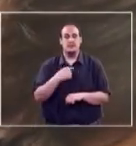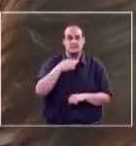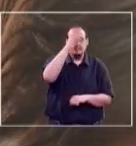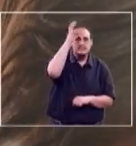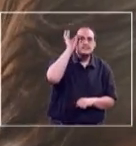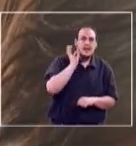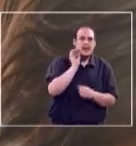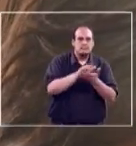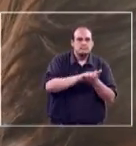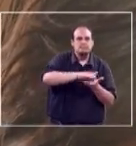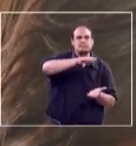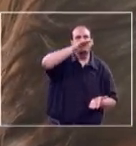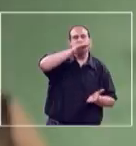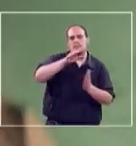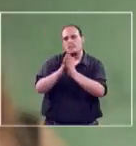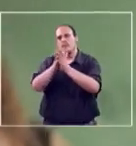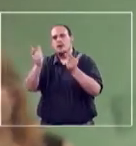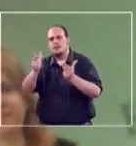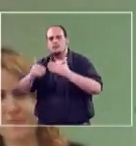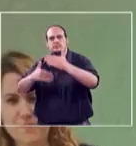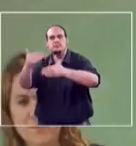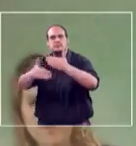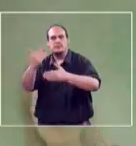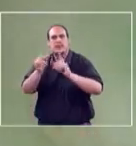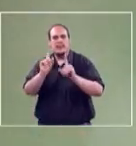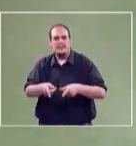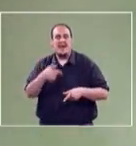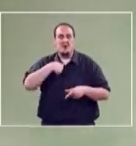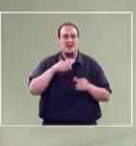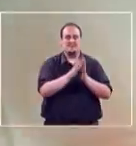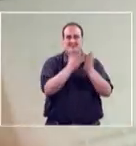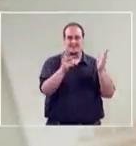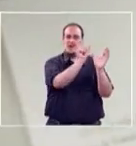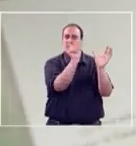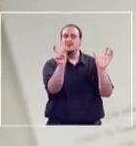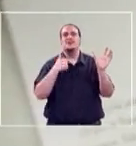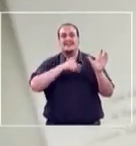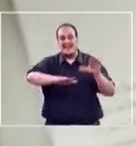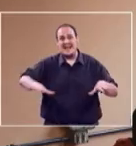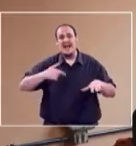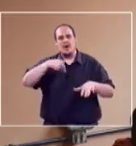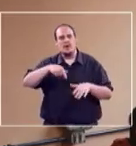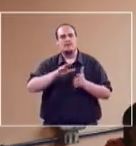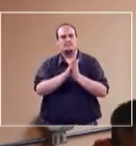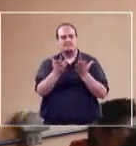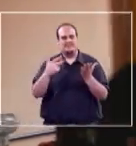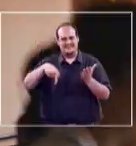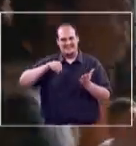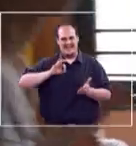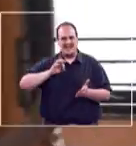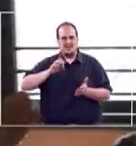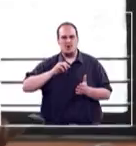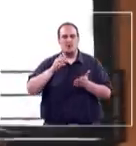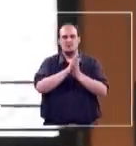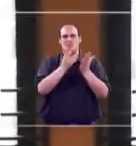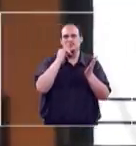Just like Melanie, video books has also grown. This year, 11 short stories were launched for teenagers, on top of the collections for